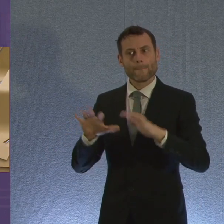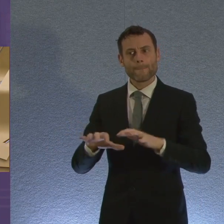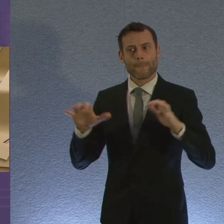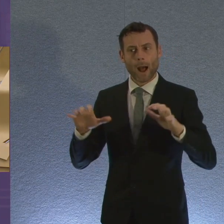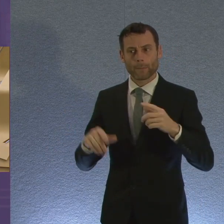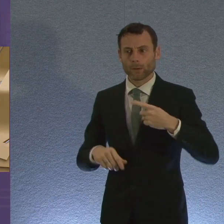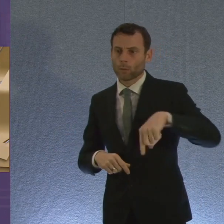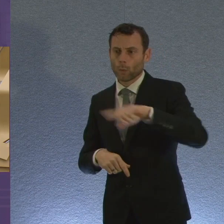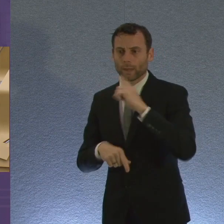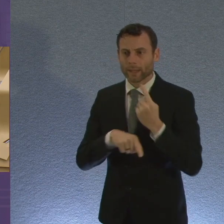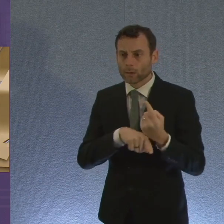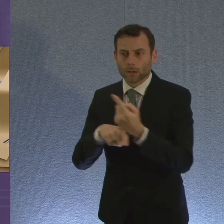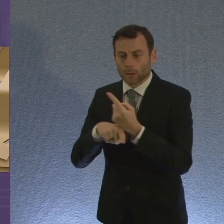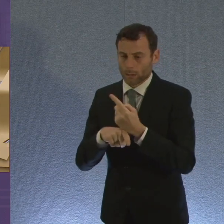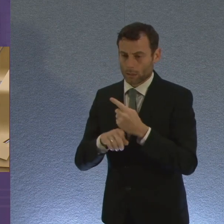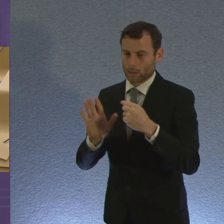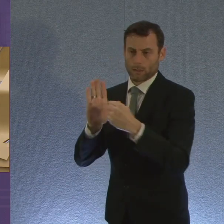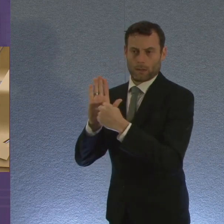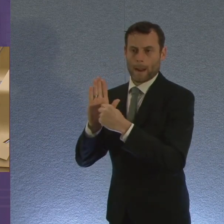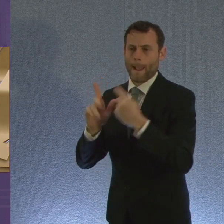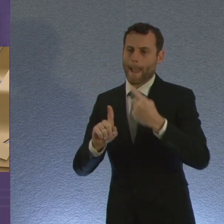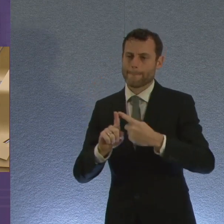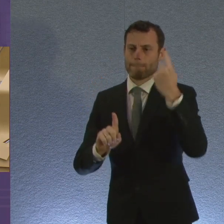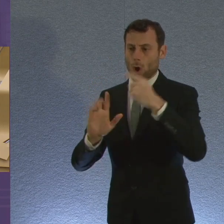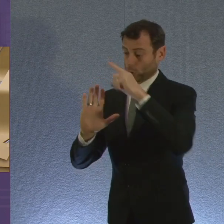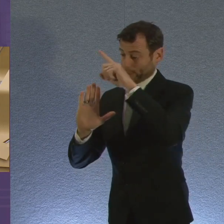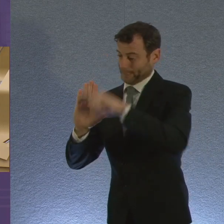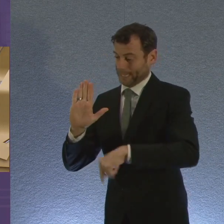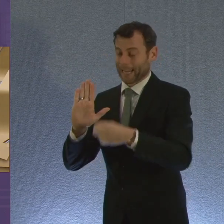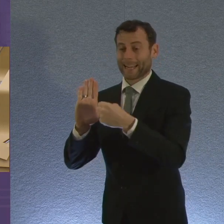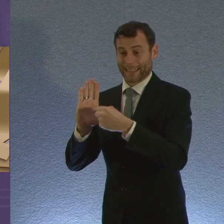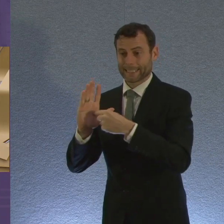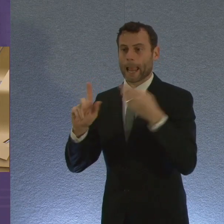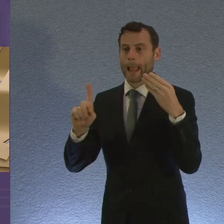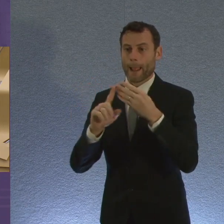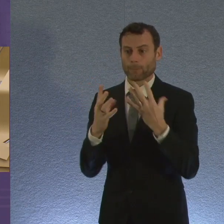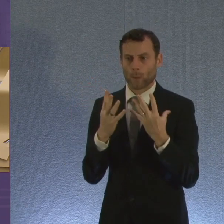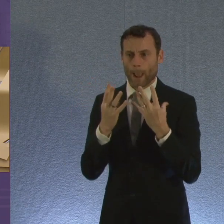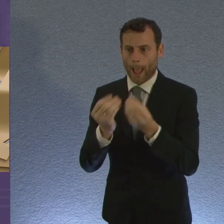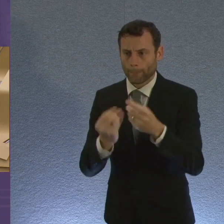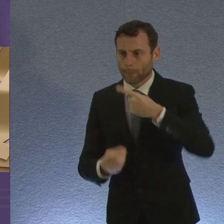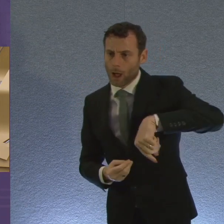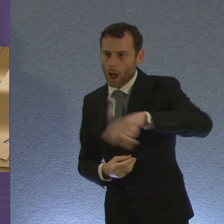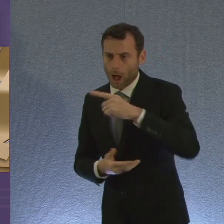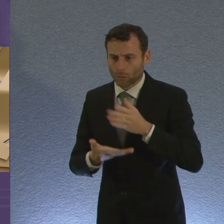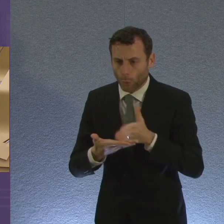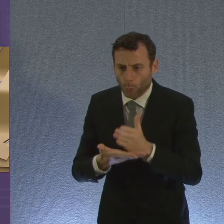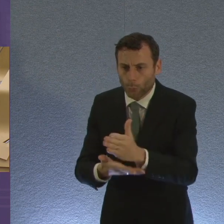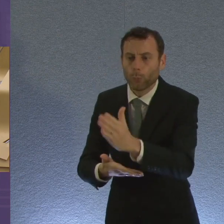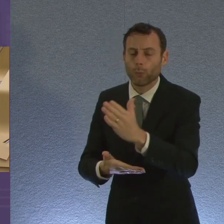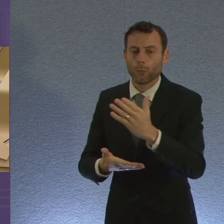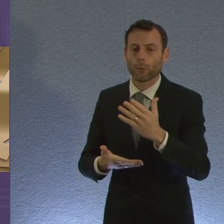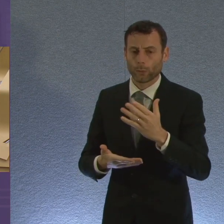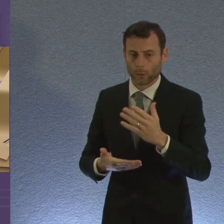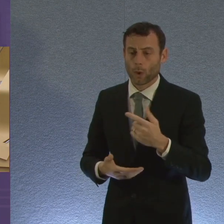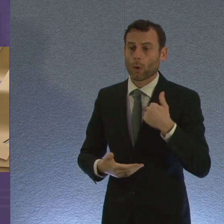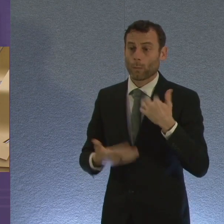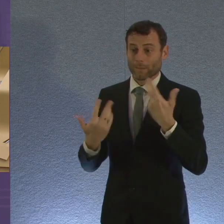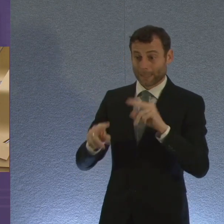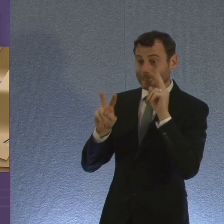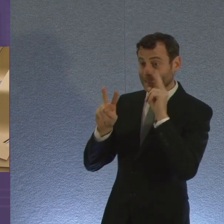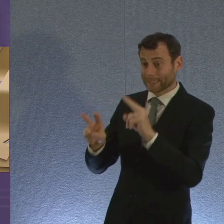solely designed to help our country pull through. We've all seen the way that those on the front line against coronavirus, the hospital